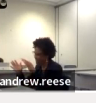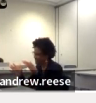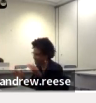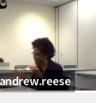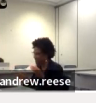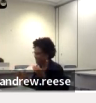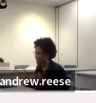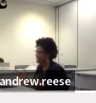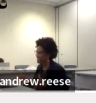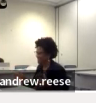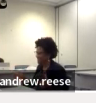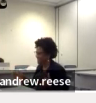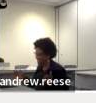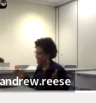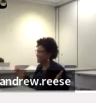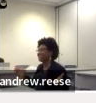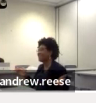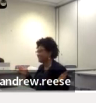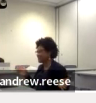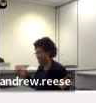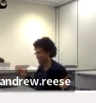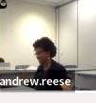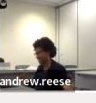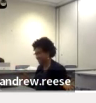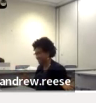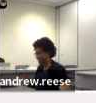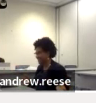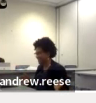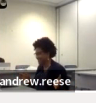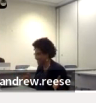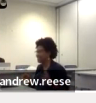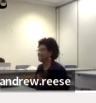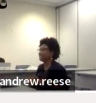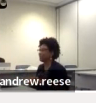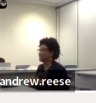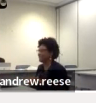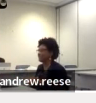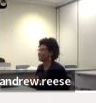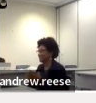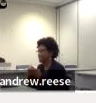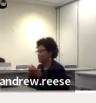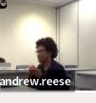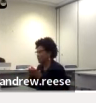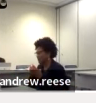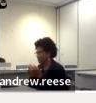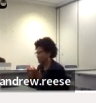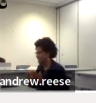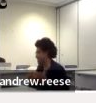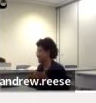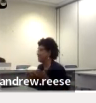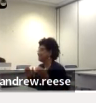see the huge part of it is the service coordinators, DDA service coordinators,